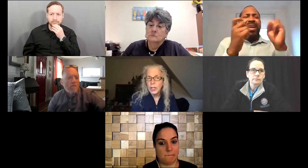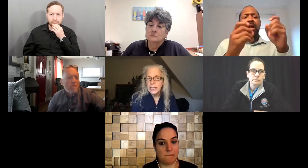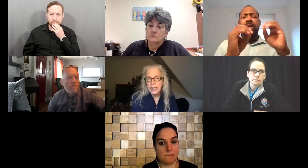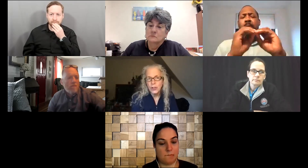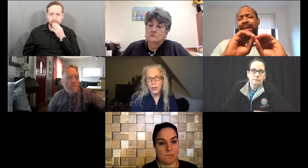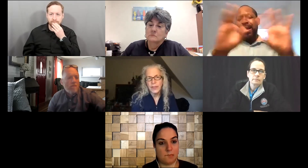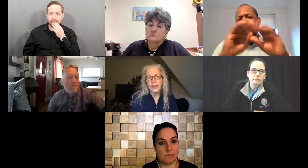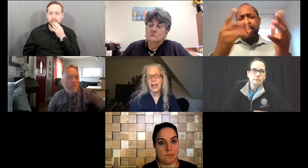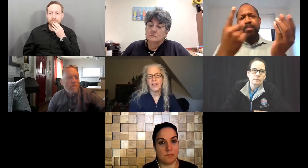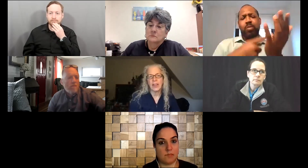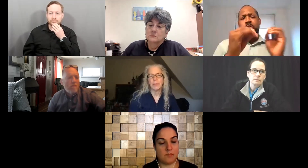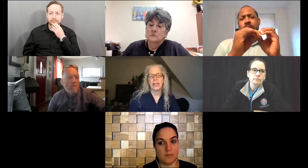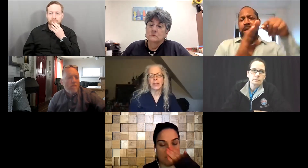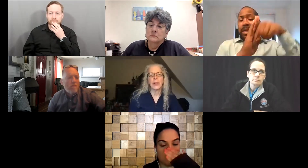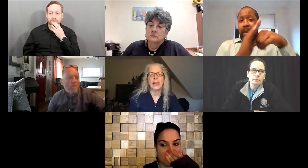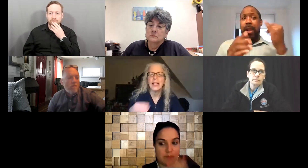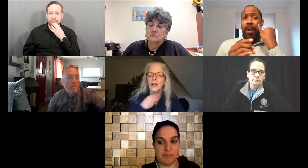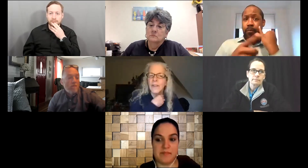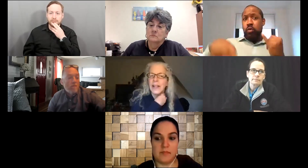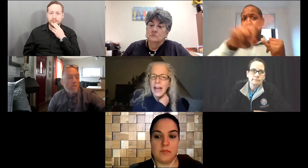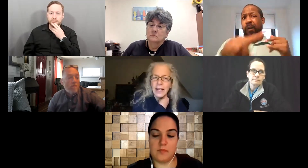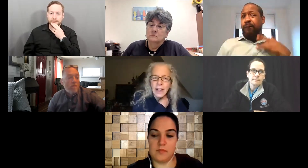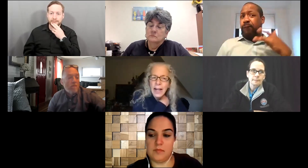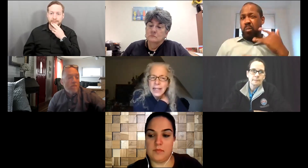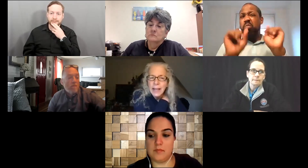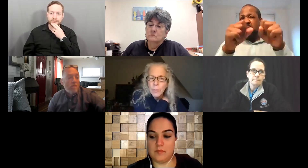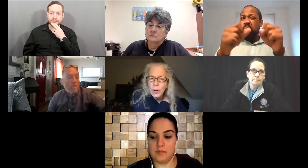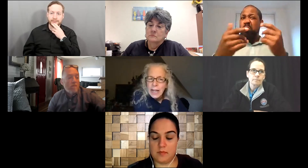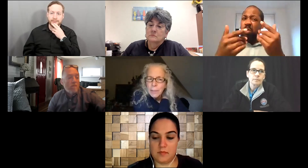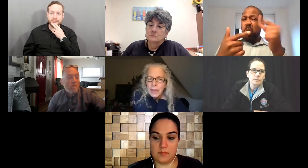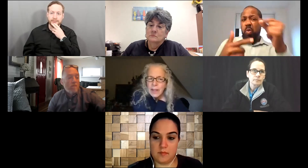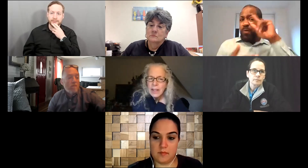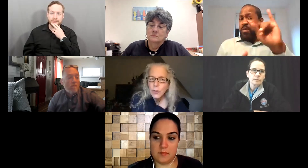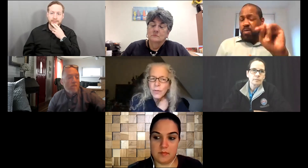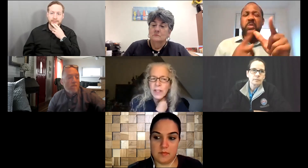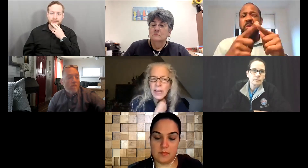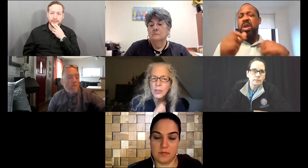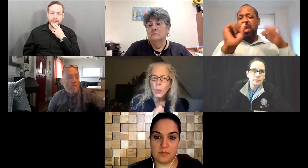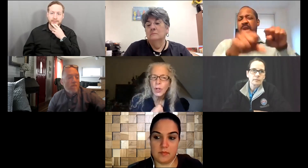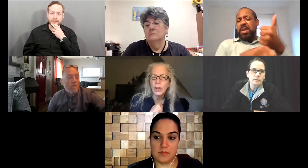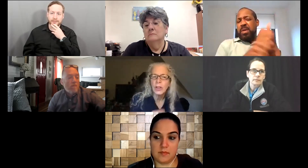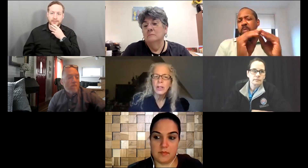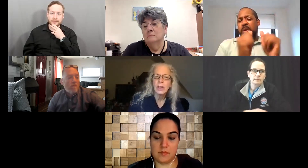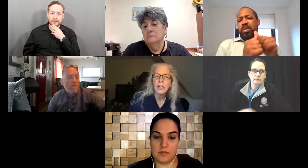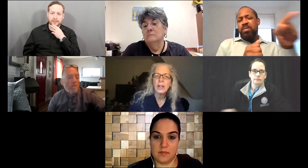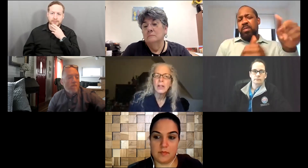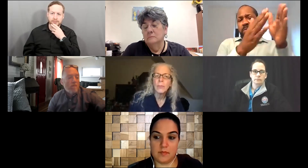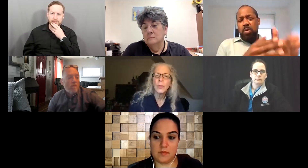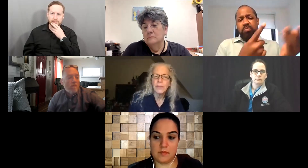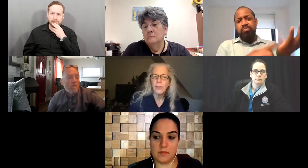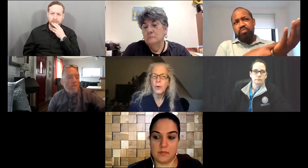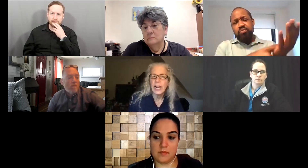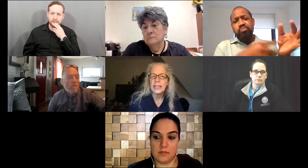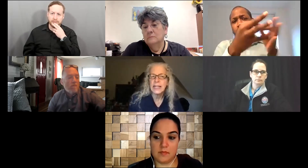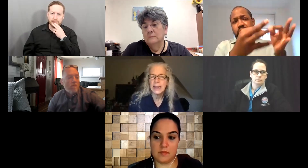new organization or if they even have that ability, we can clarify that. I can get more in depth. If you feel like it's worth